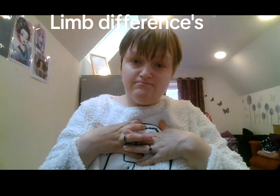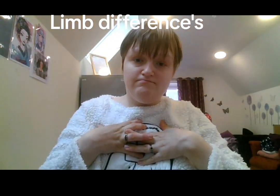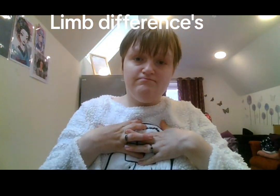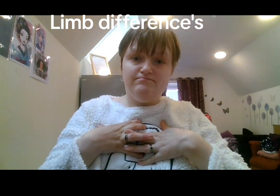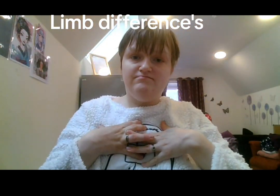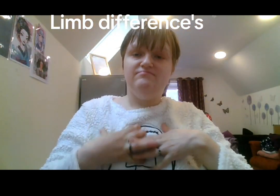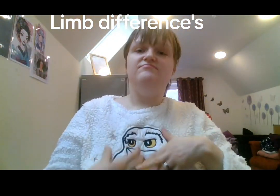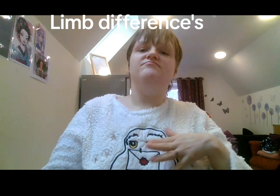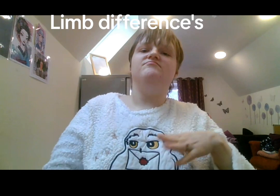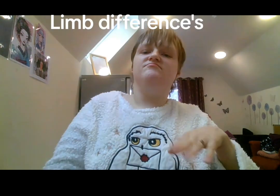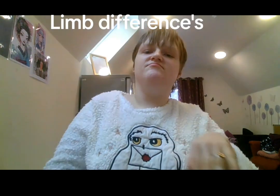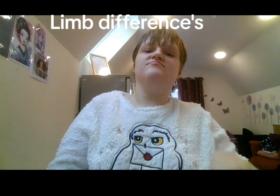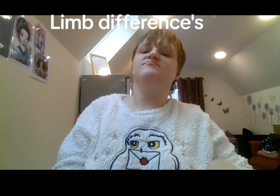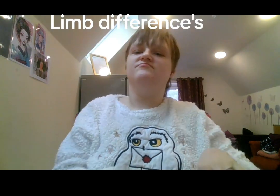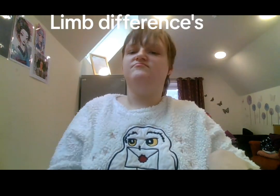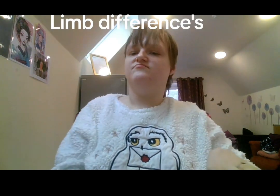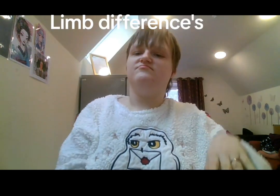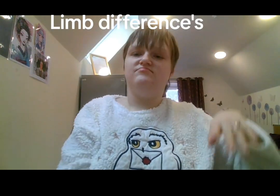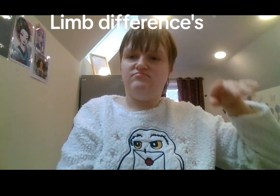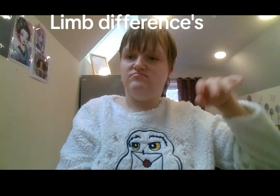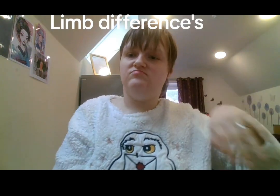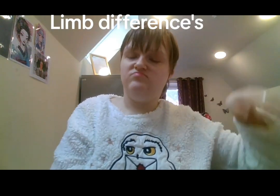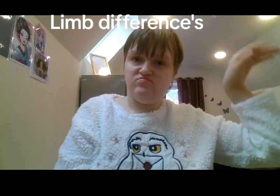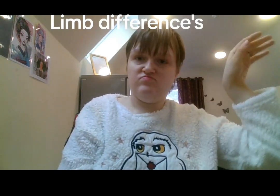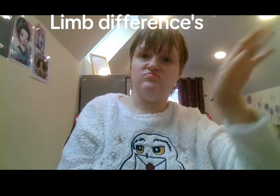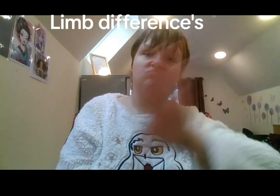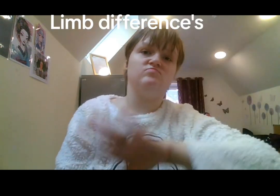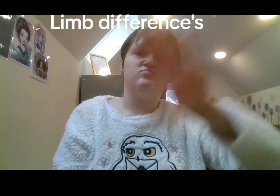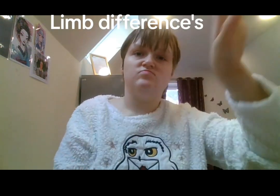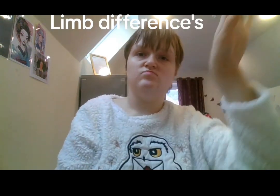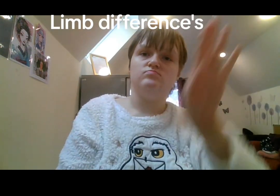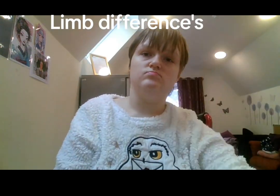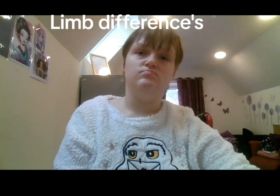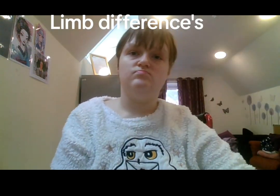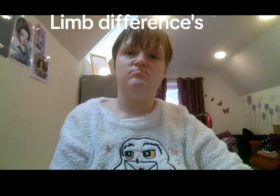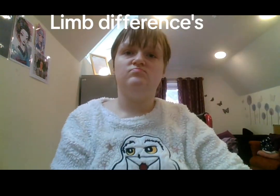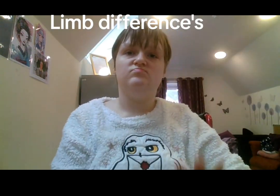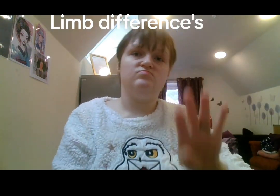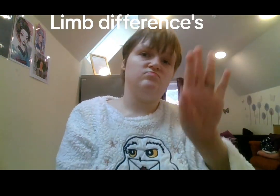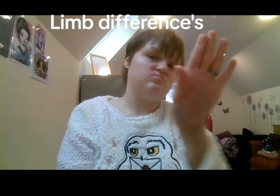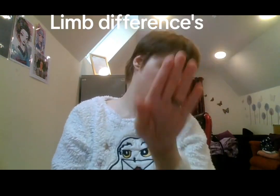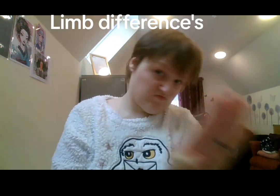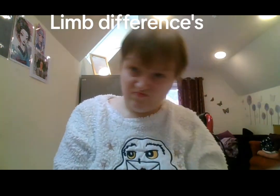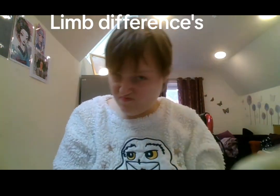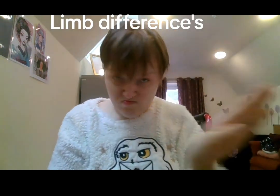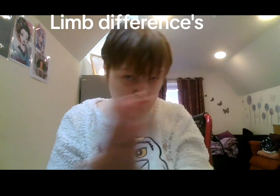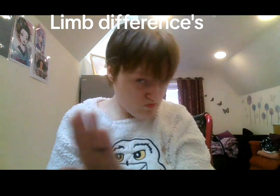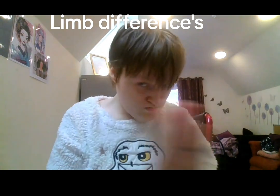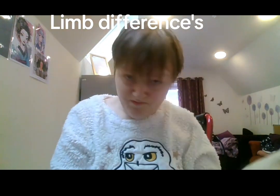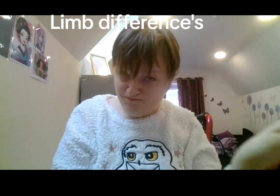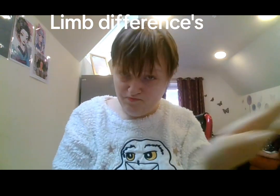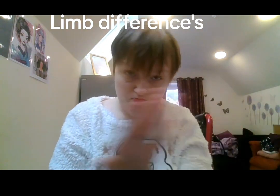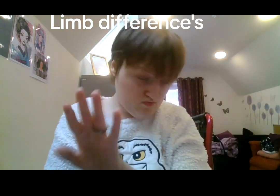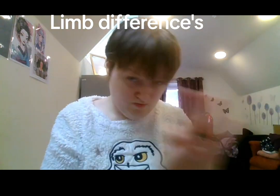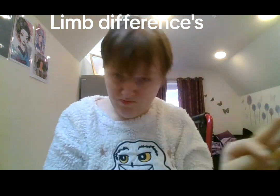Have a lovely day whatever your plans are. Please do not hesitate to ask